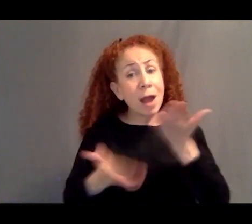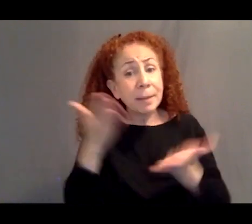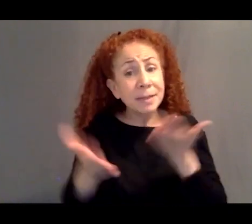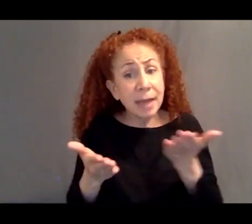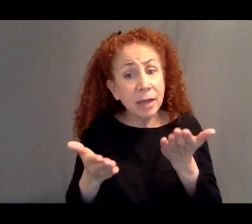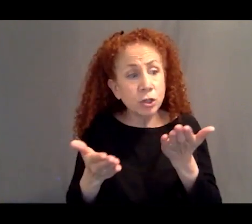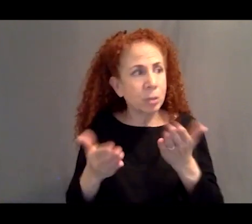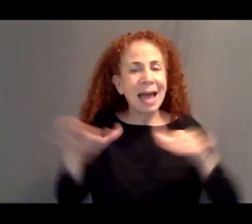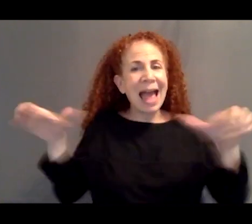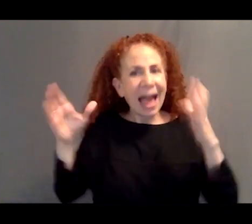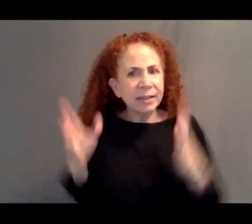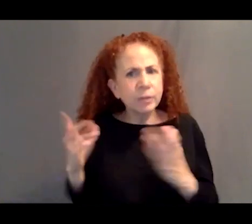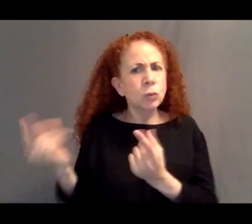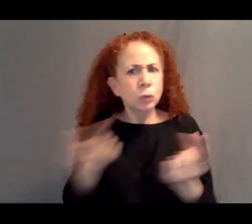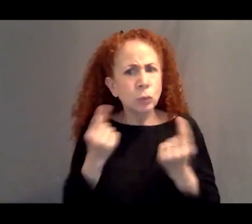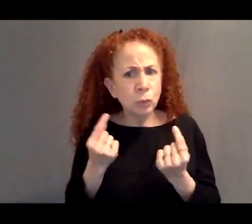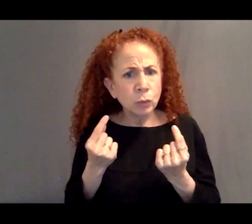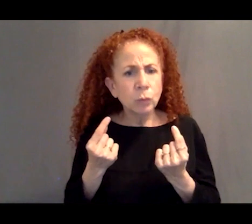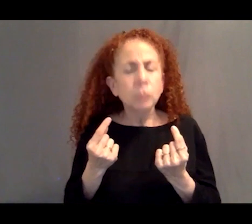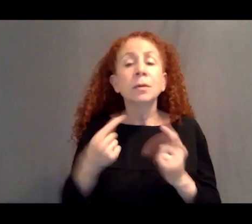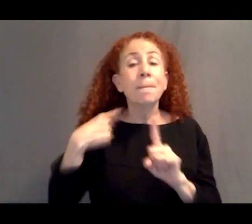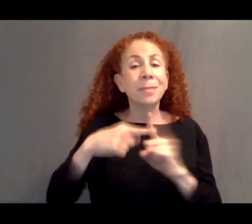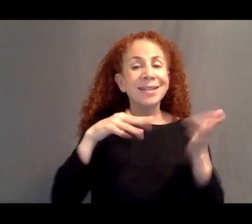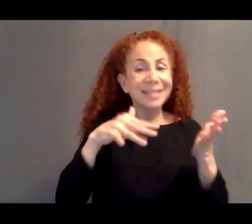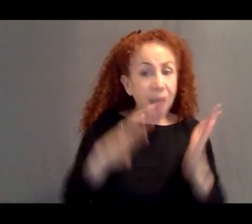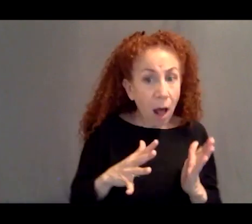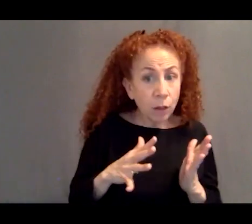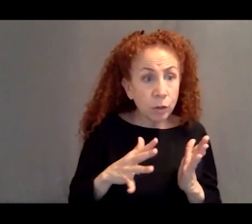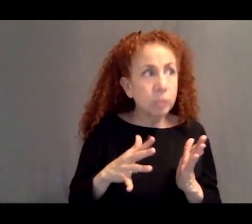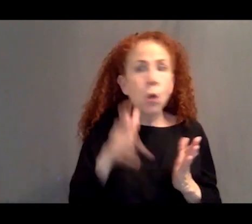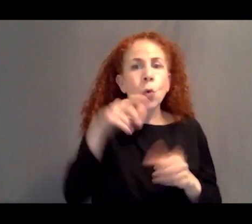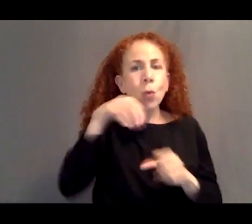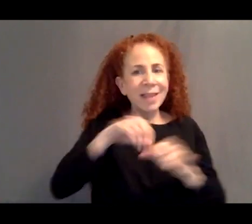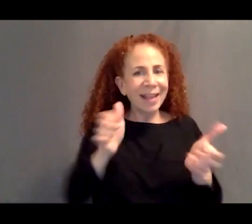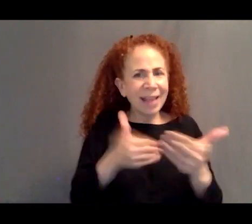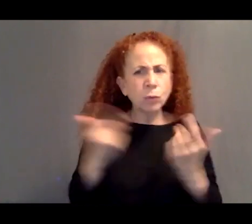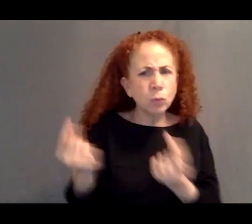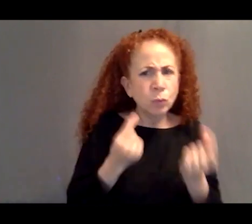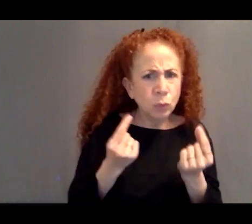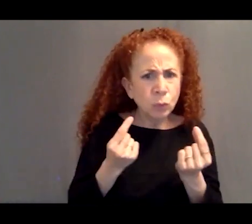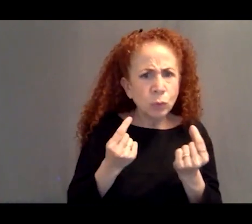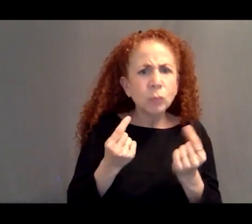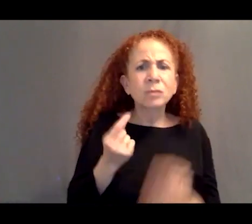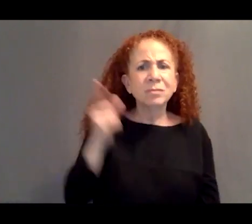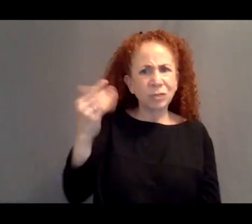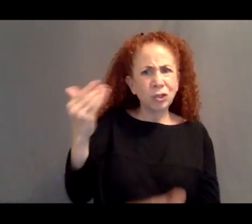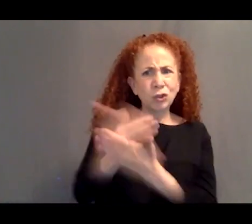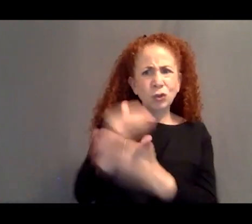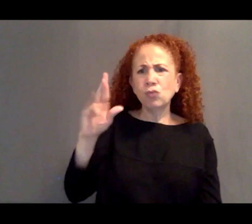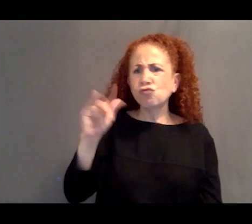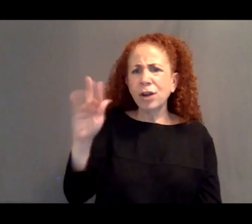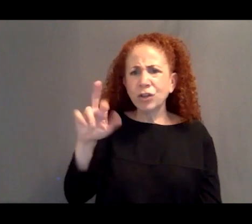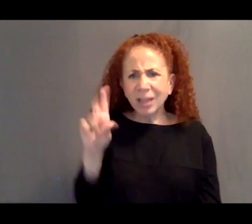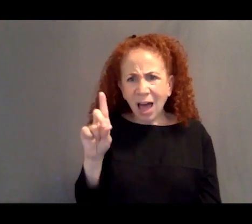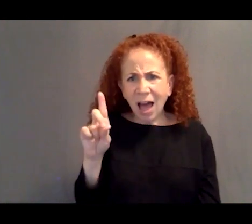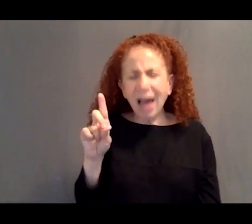be done by activists, but also by scholars, by us in the classroom, in light of these new racialized modes